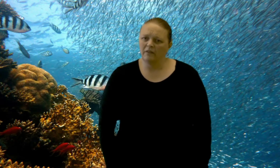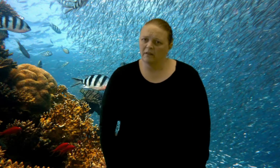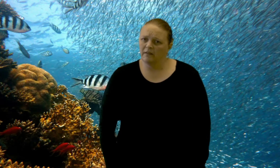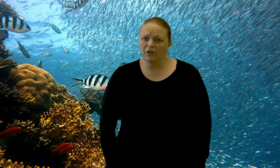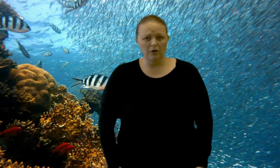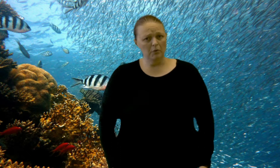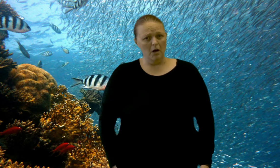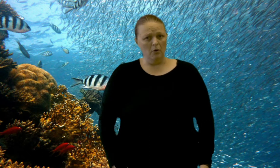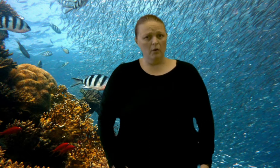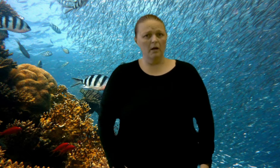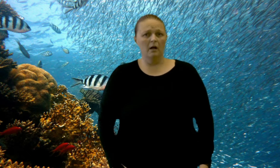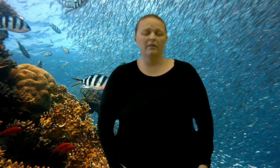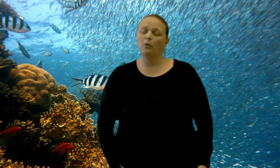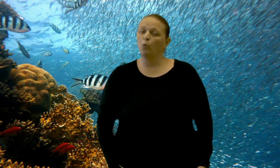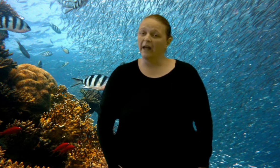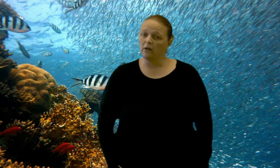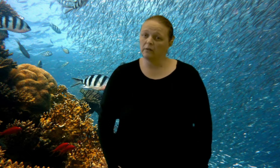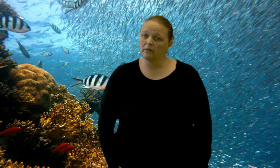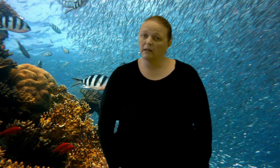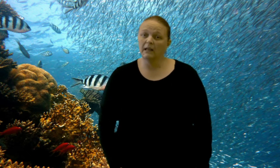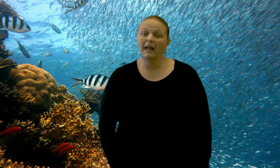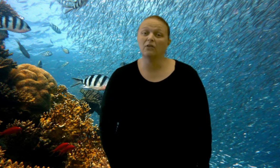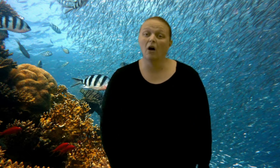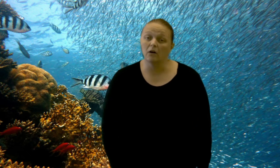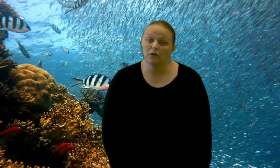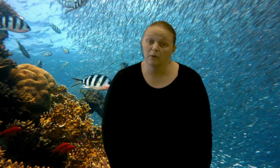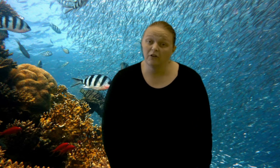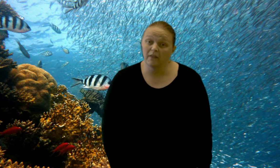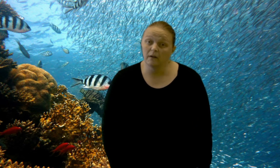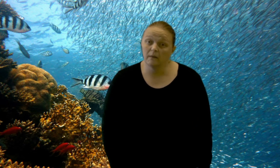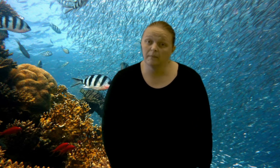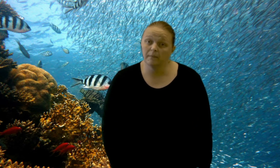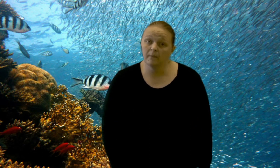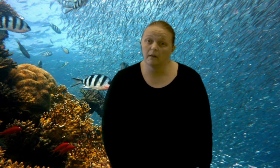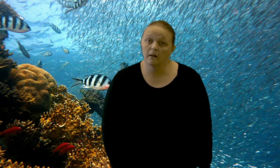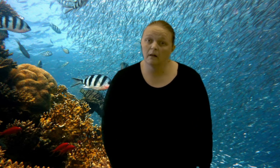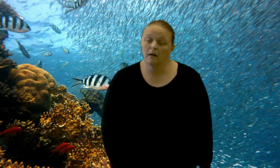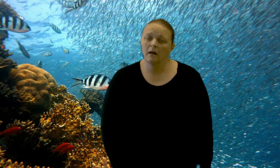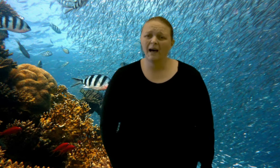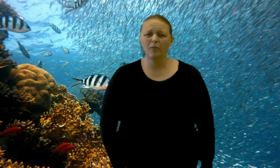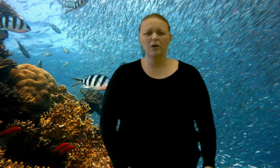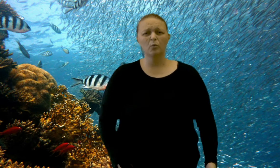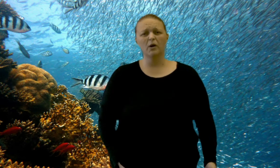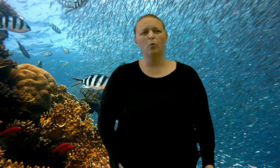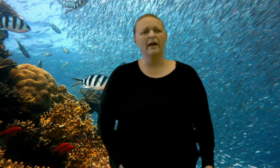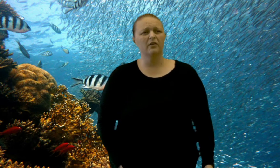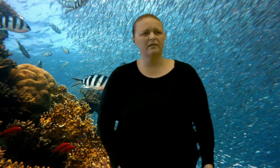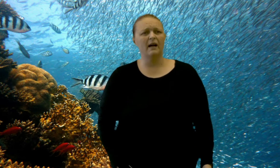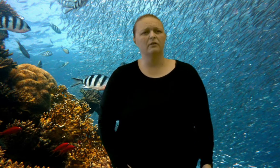positions, did you know that whales can talk to each other? I wonder what a whale sounds like